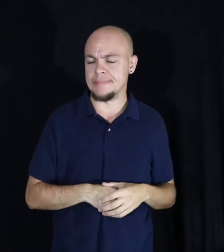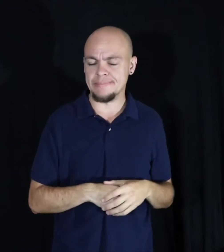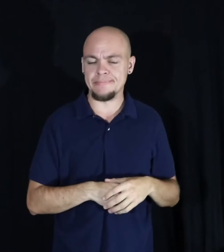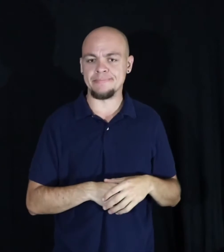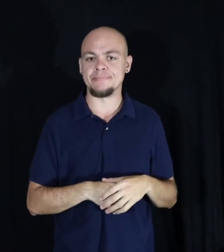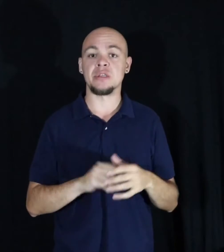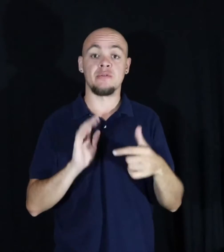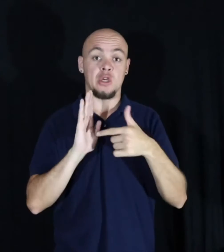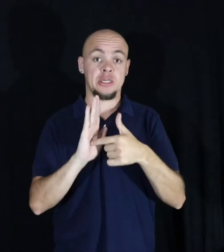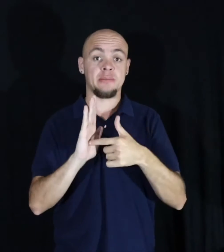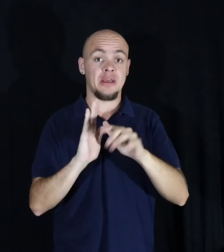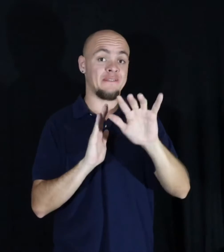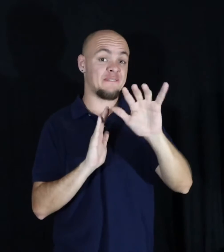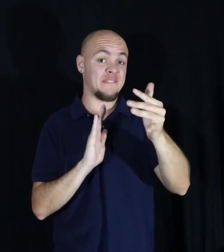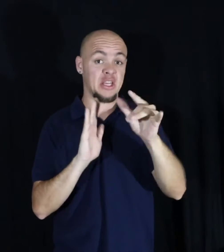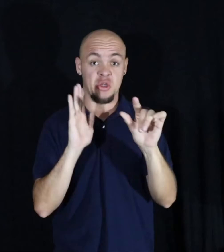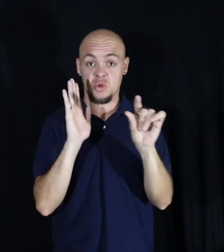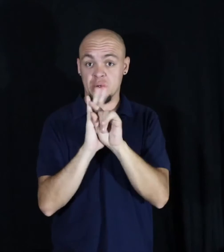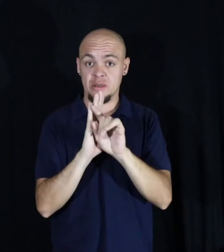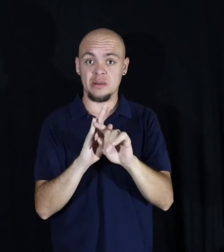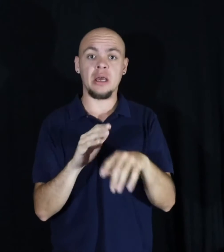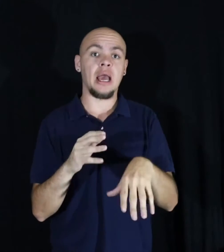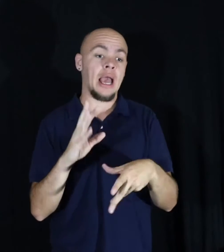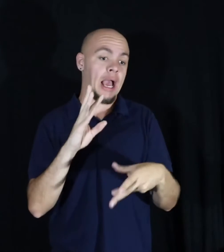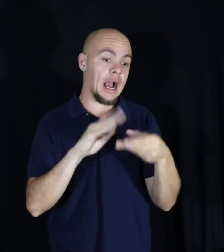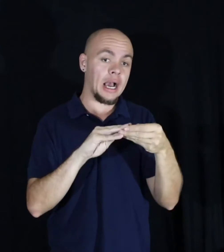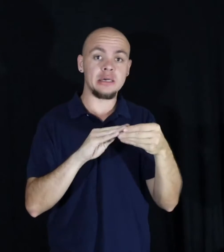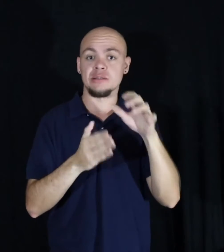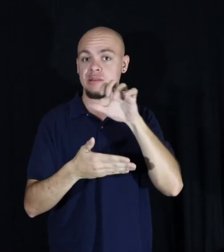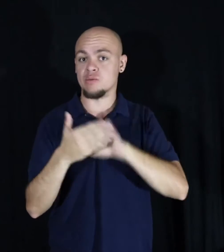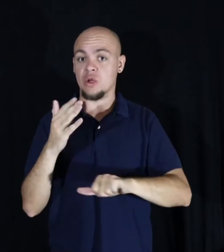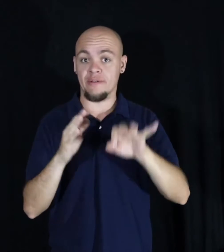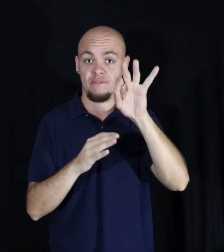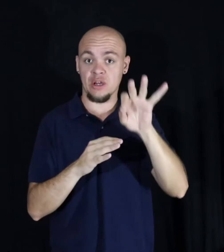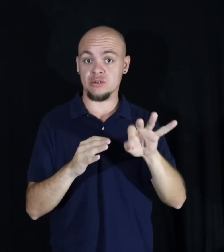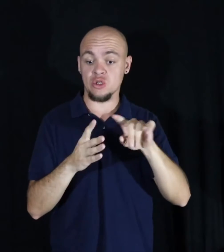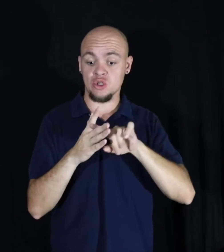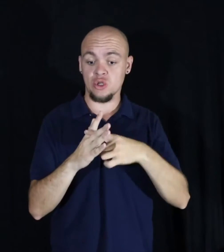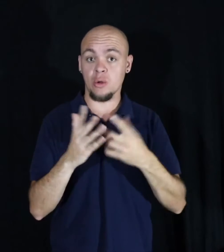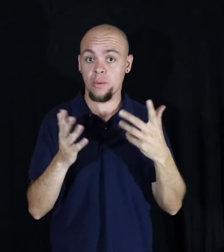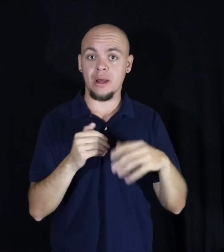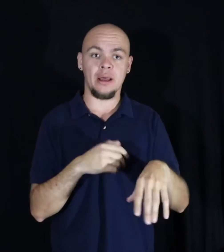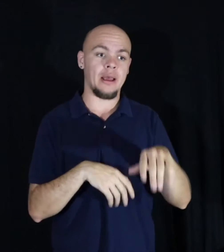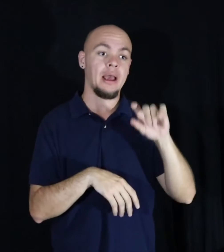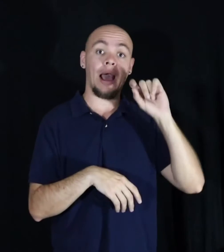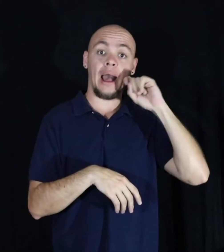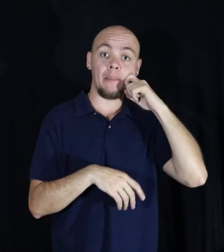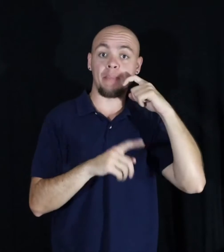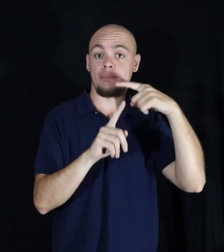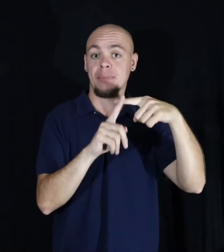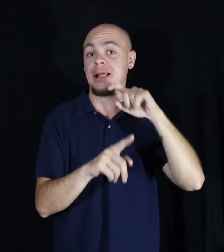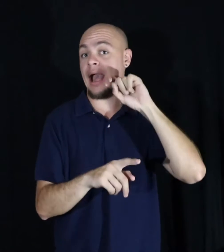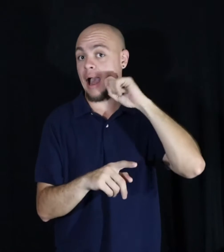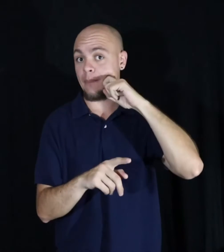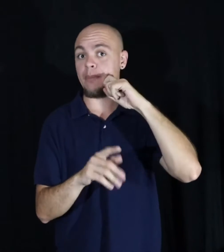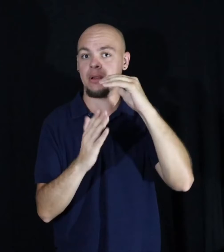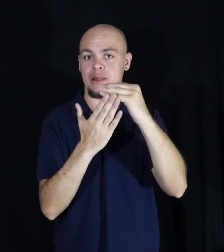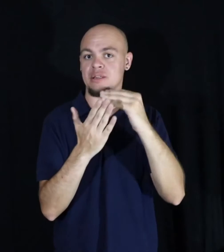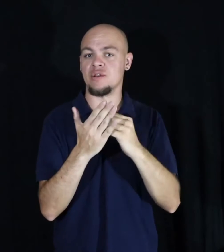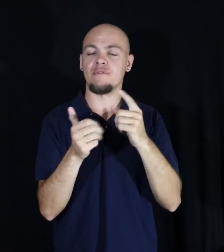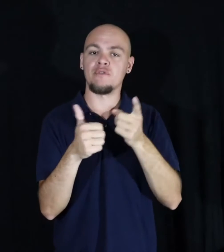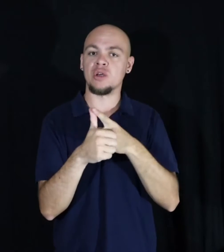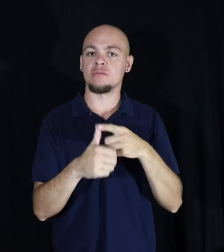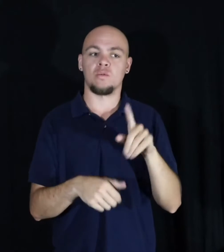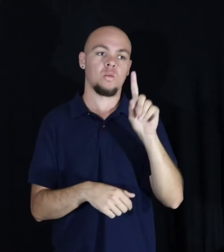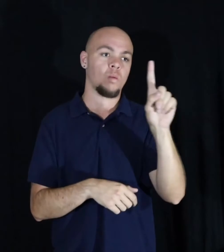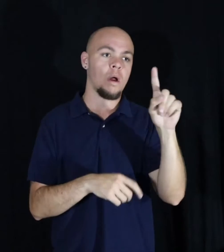example, when I teach 5th graders how to add and subtract fractions, I start with the apples plus apples lesson. First I ask,